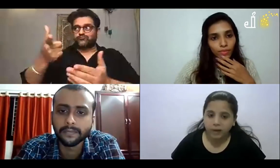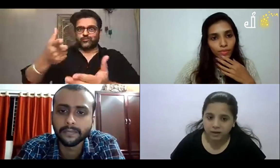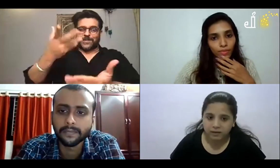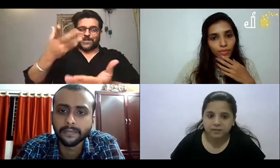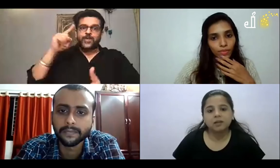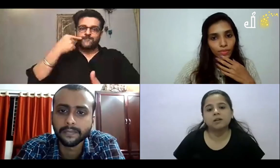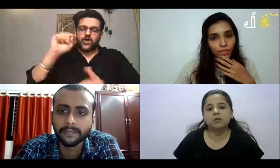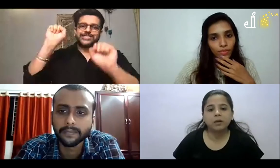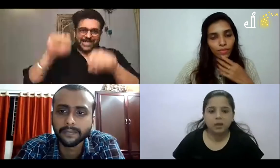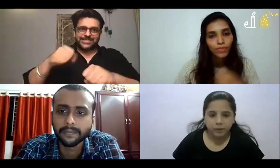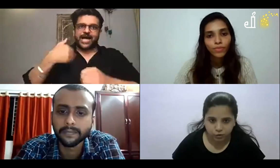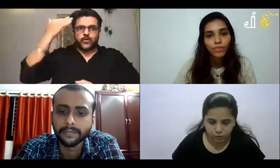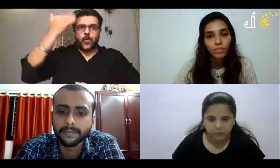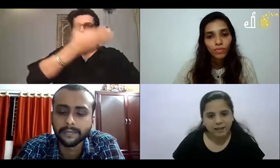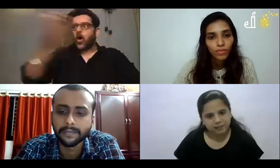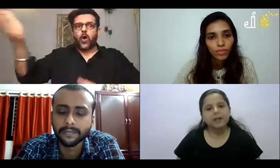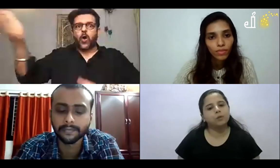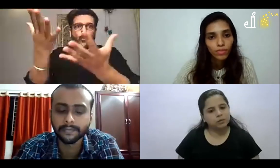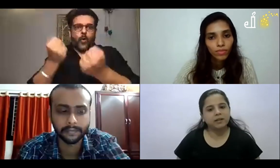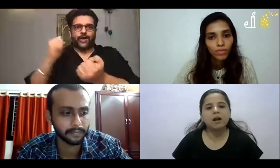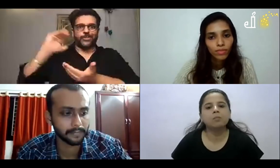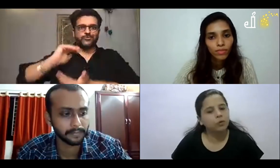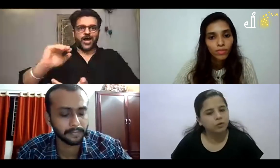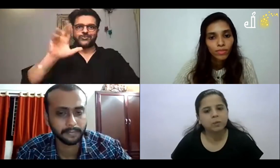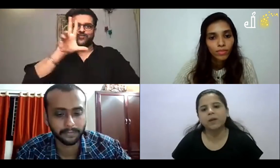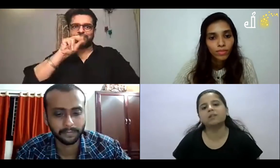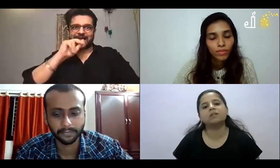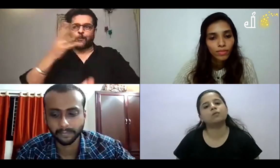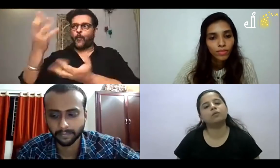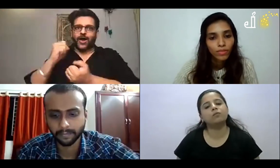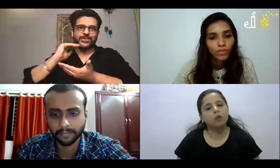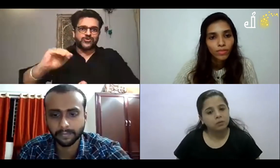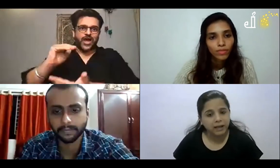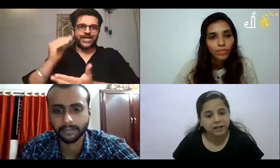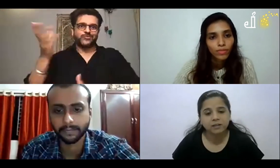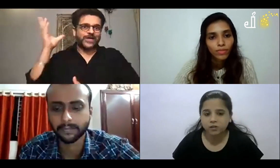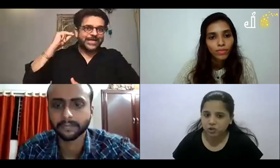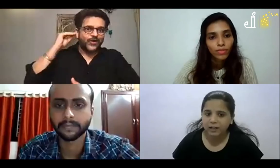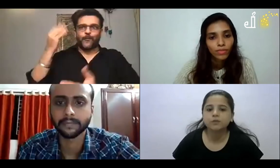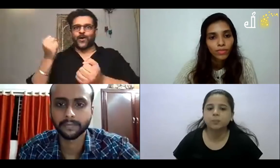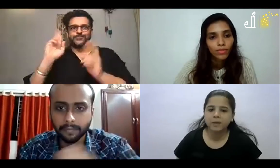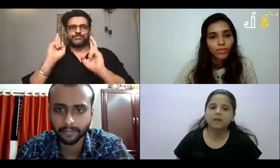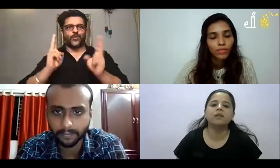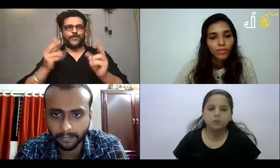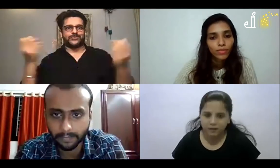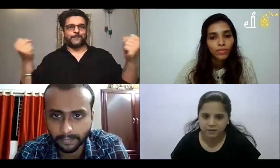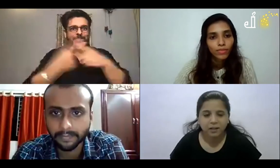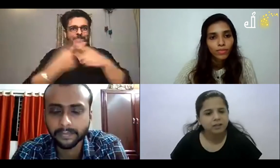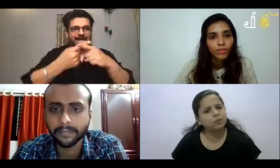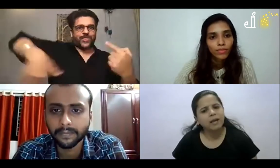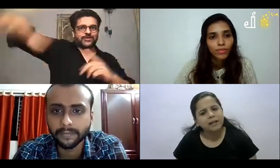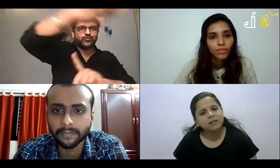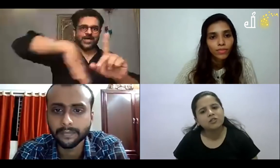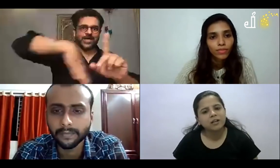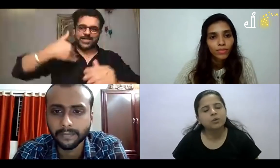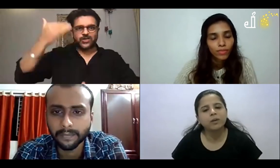if the parents would be coming to you, yes, I know that yeah, most of the parents, they would like their child to speak and hear first. They